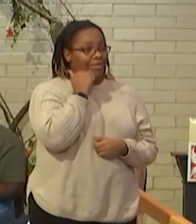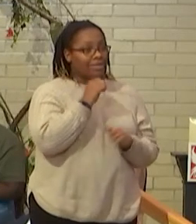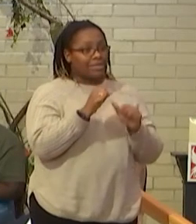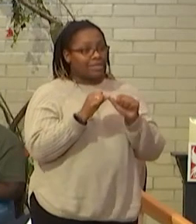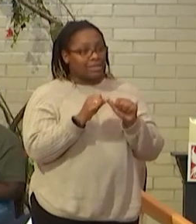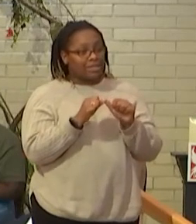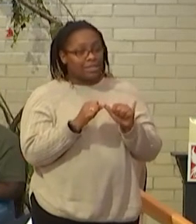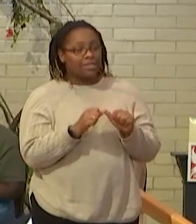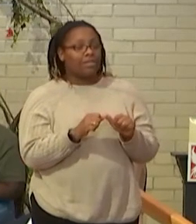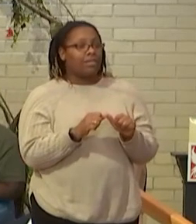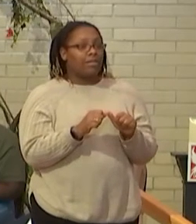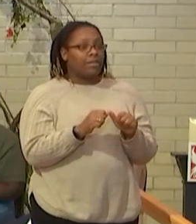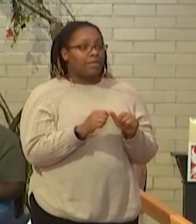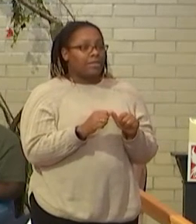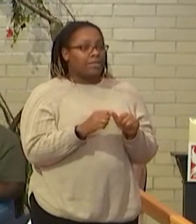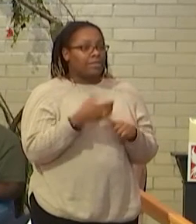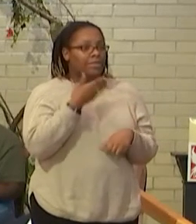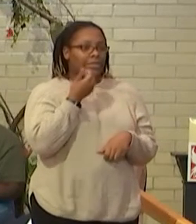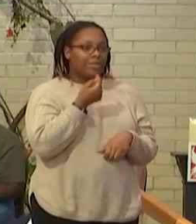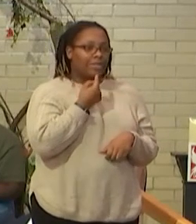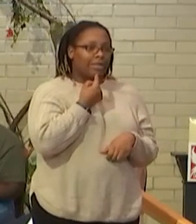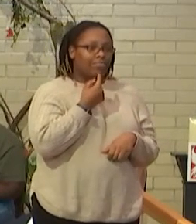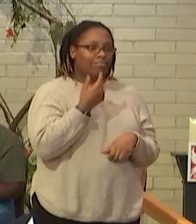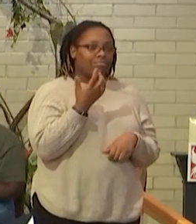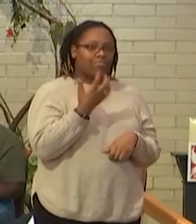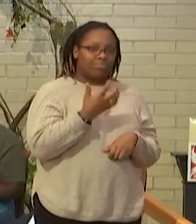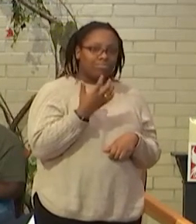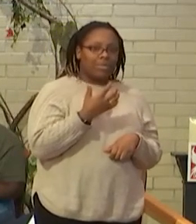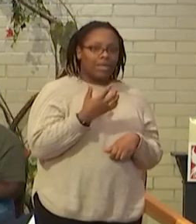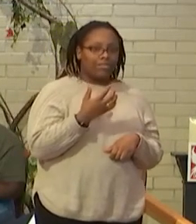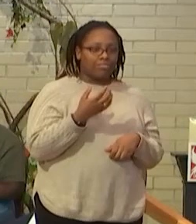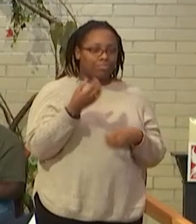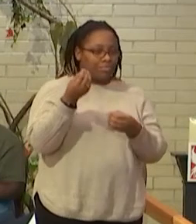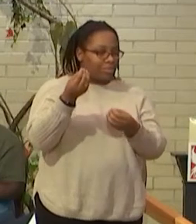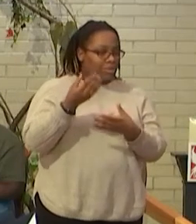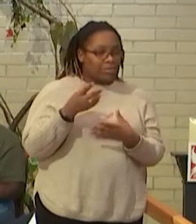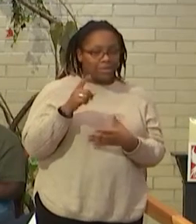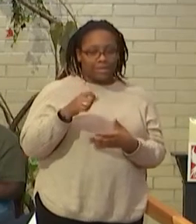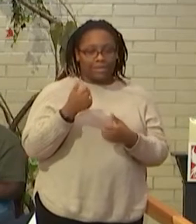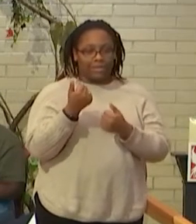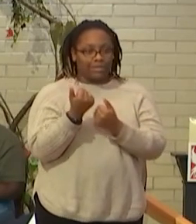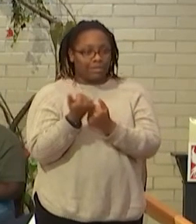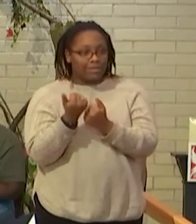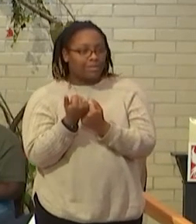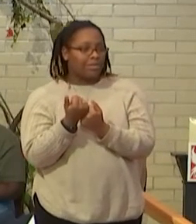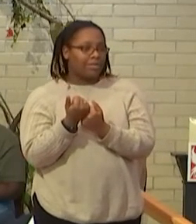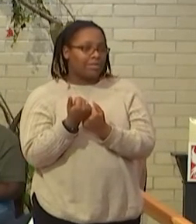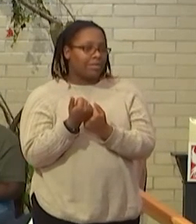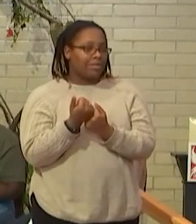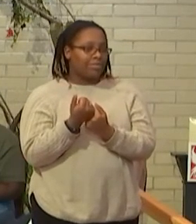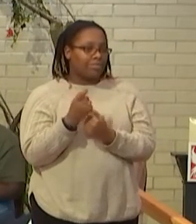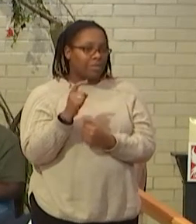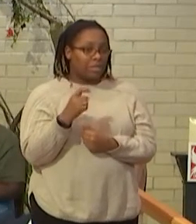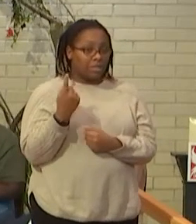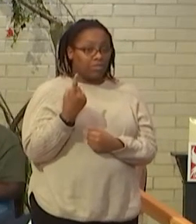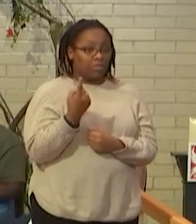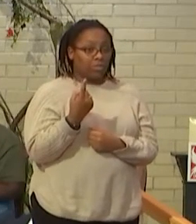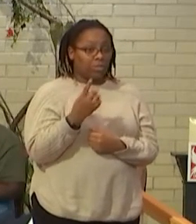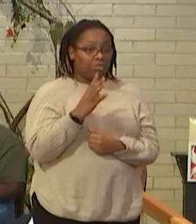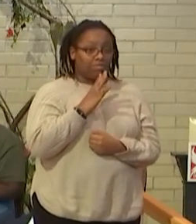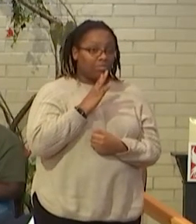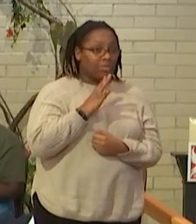So it's better just to say, wow, you know, let me know if you need some assistance. Let me know if you need someone to talk to.